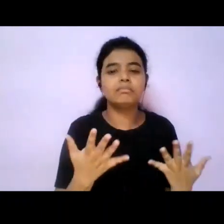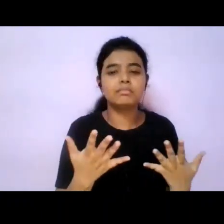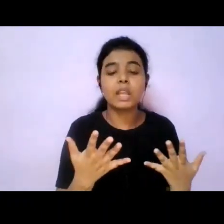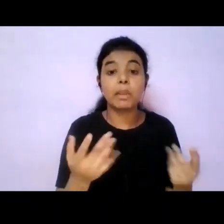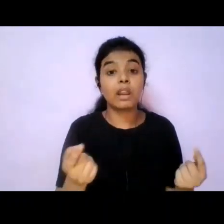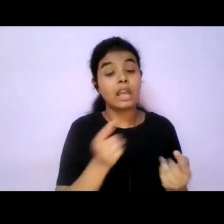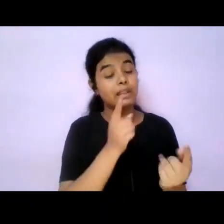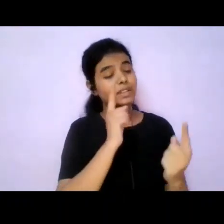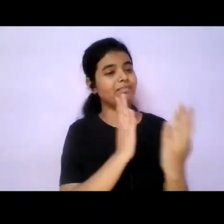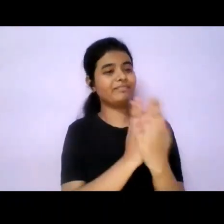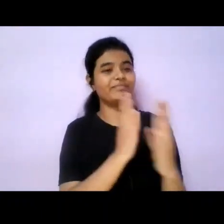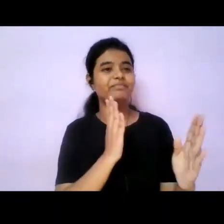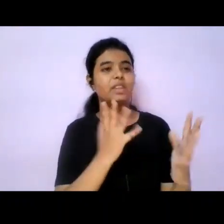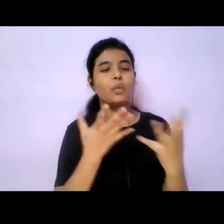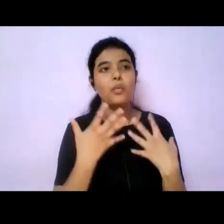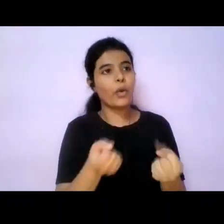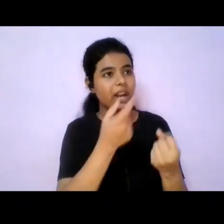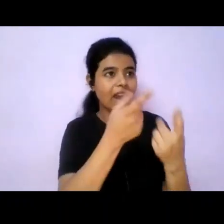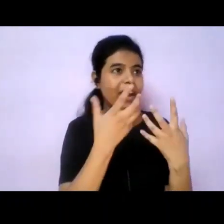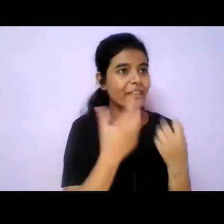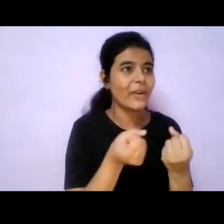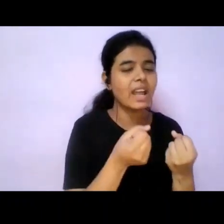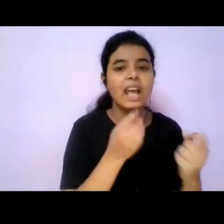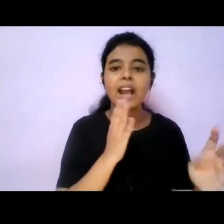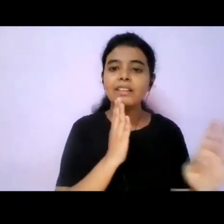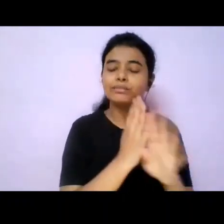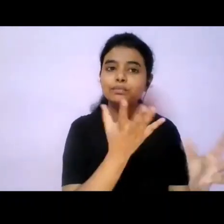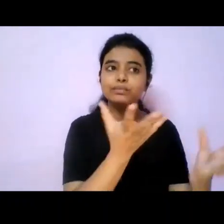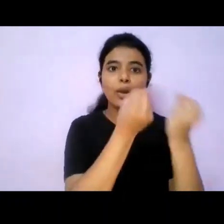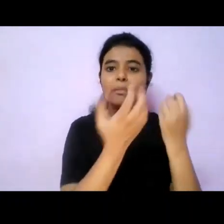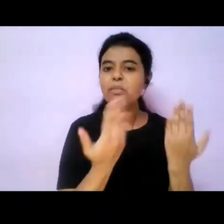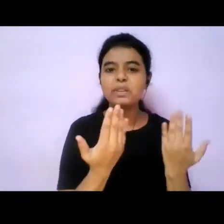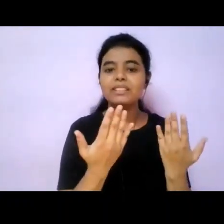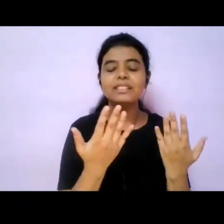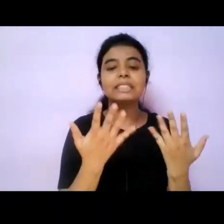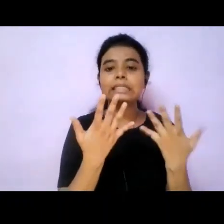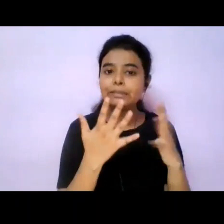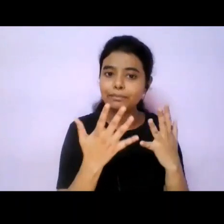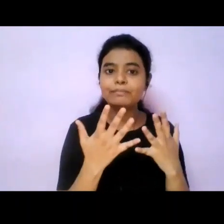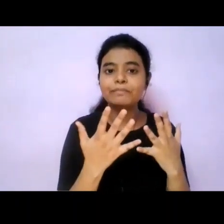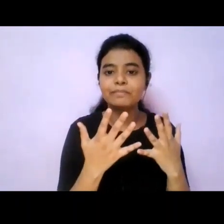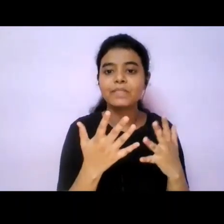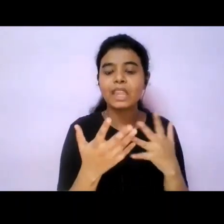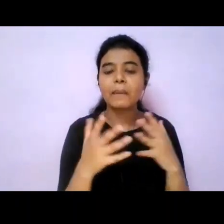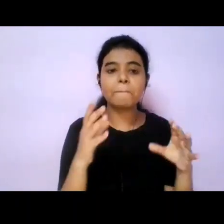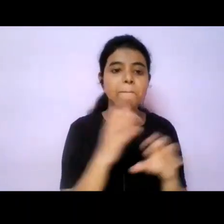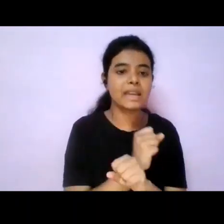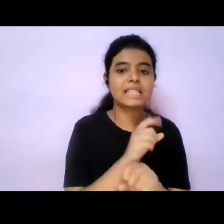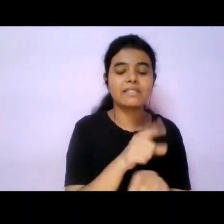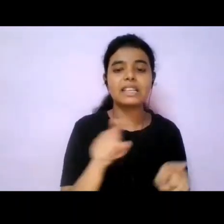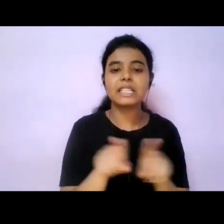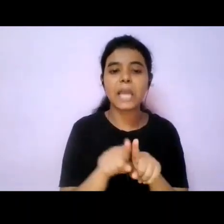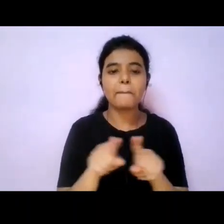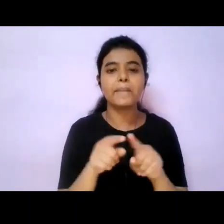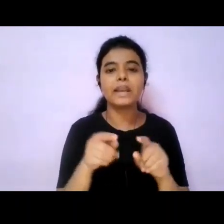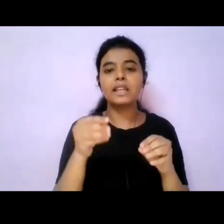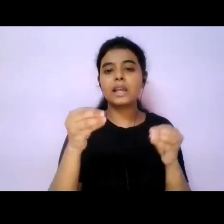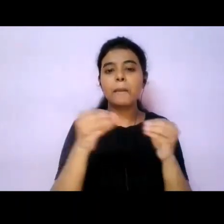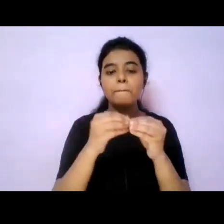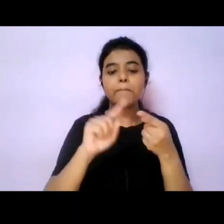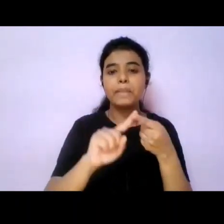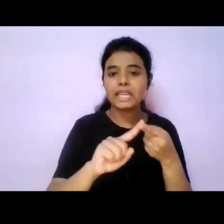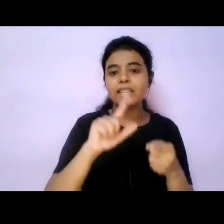conflict-free. But it's about belonging. Belonging merges with being and longing, and this longing to